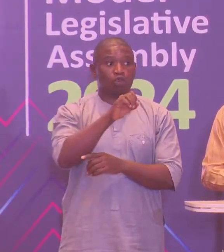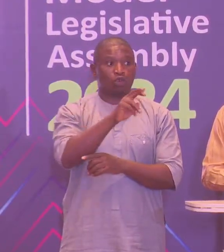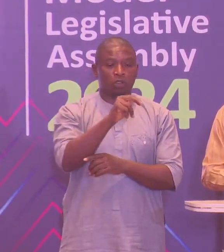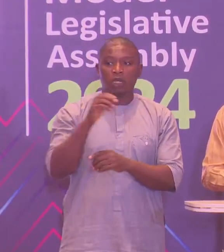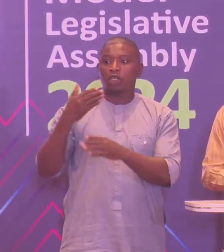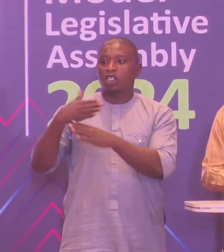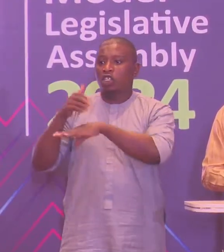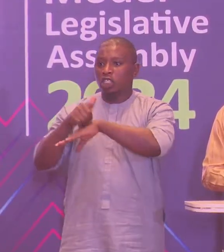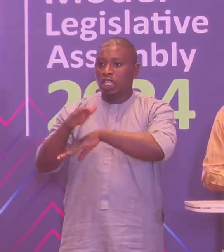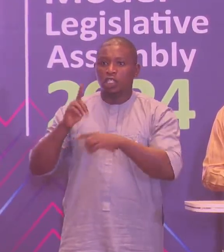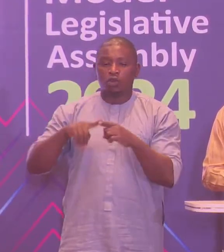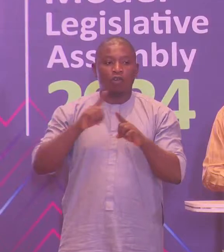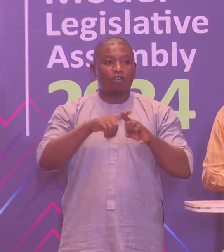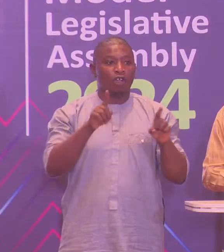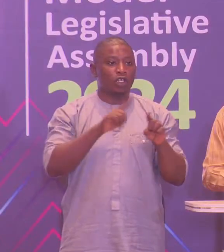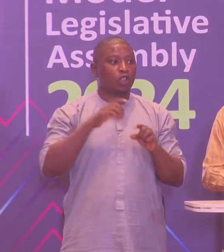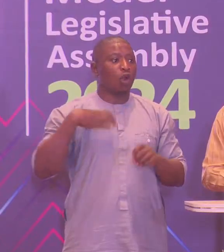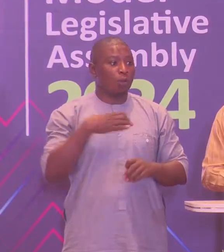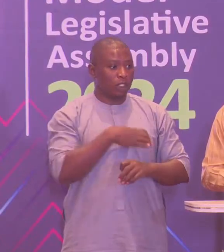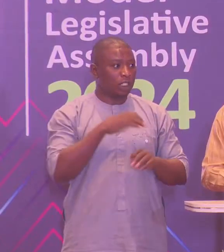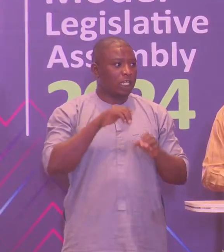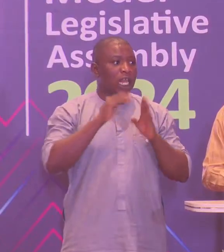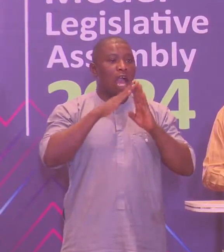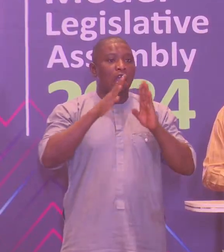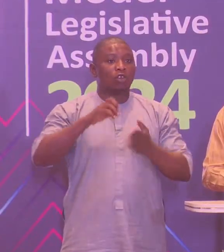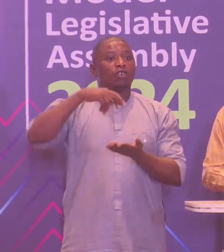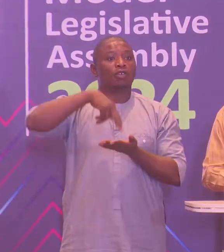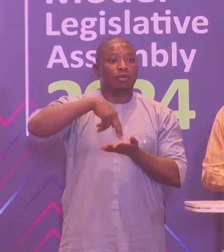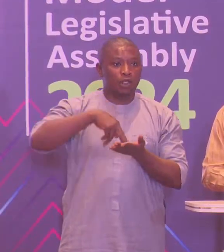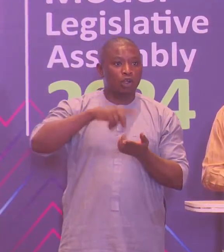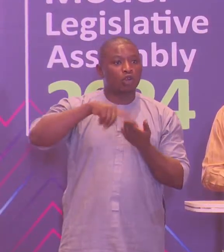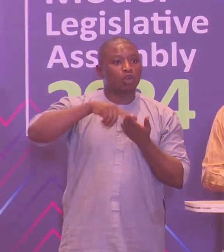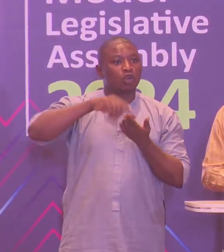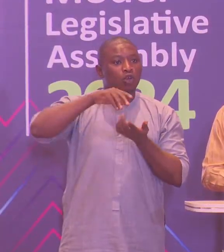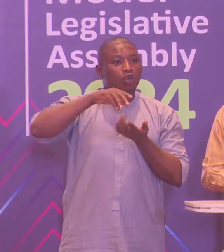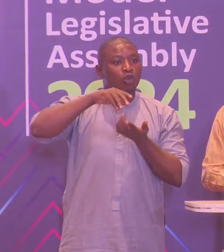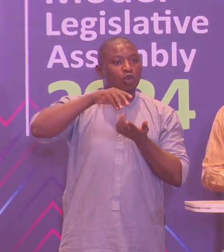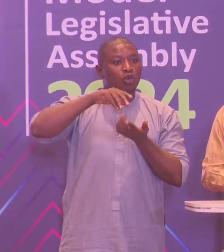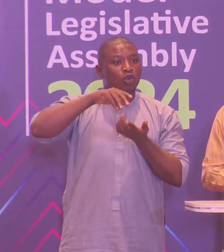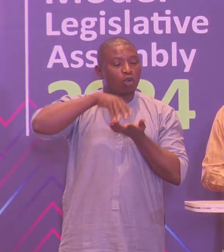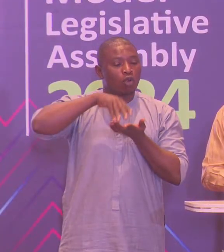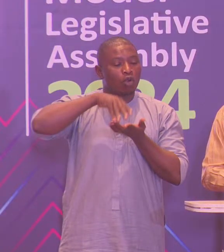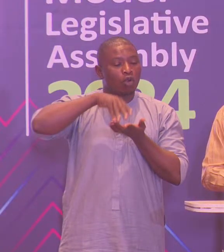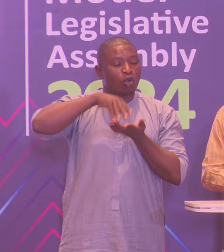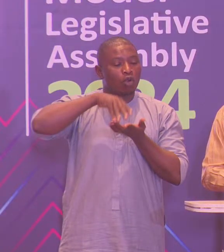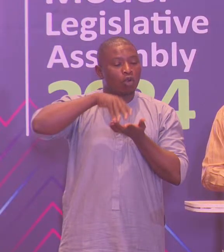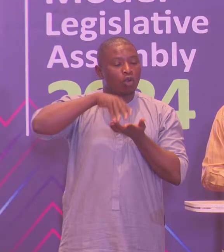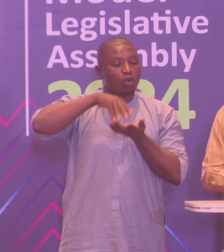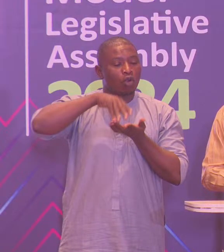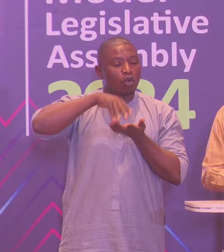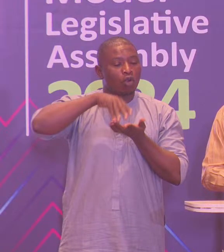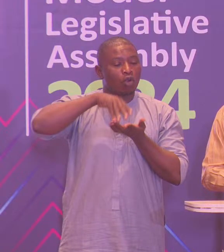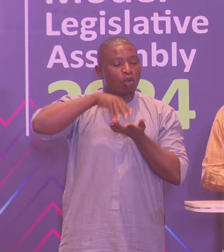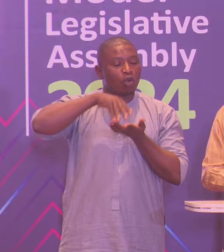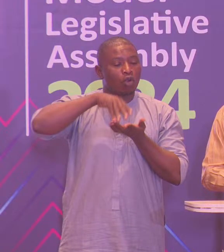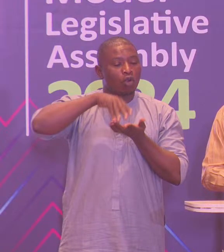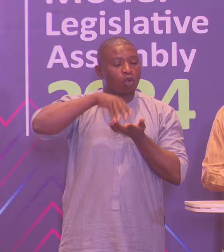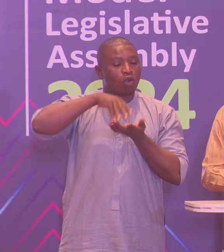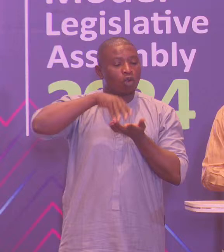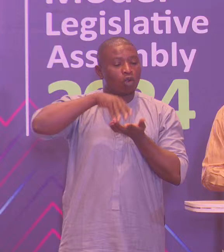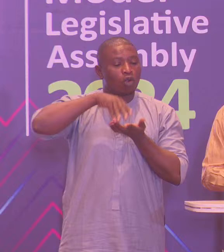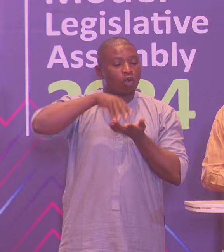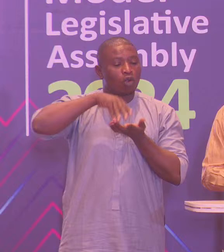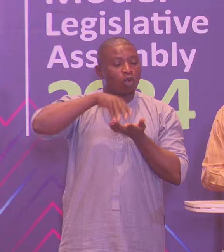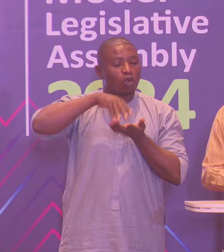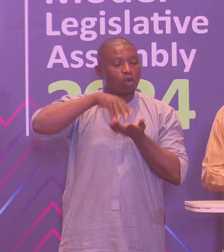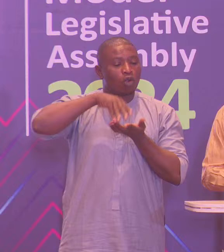in the Senate and House of Representatives to learn, unlearn, and relearn the nitty-gritty of legislative practices and